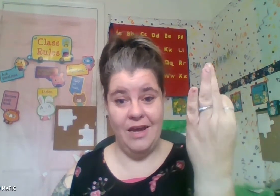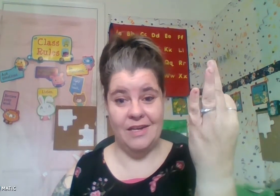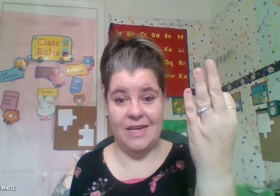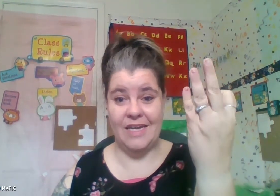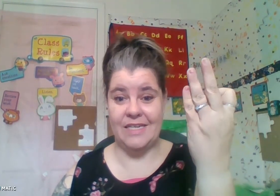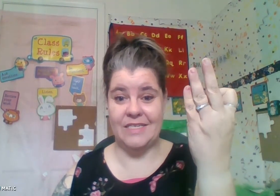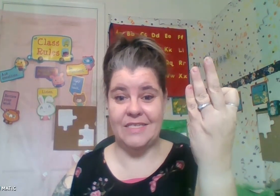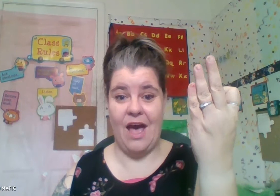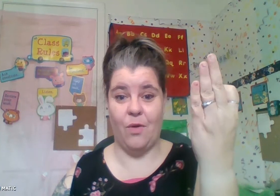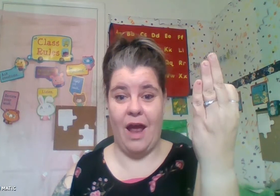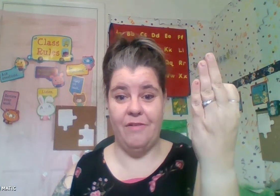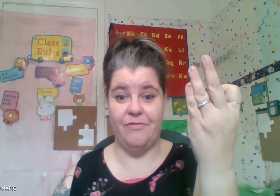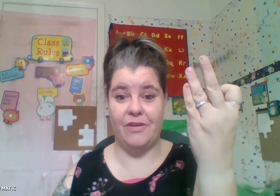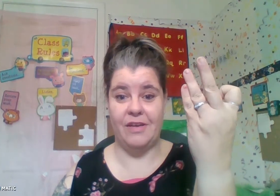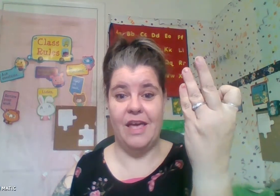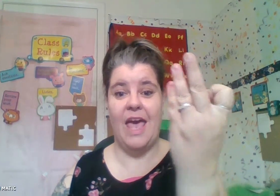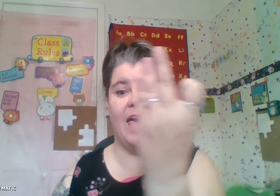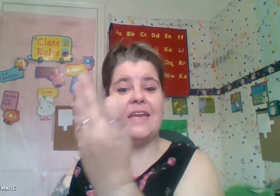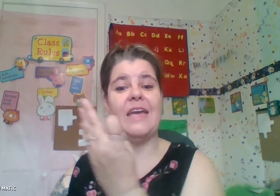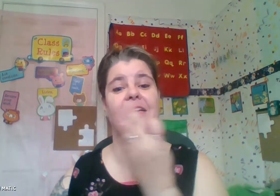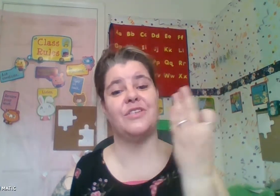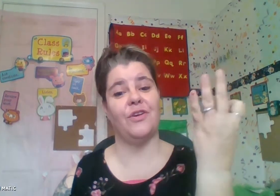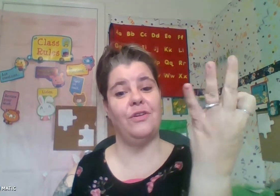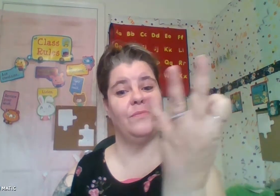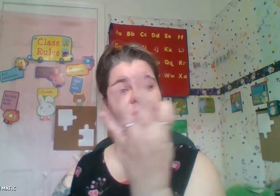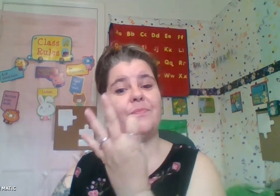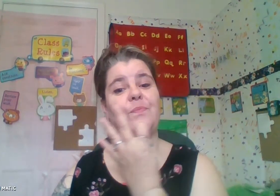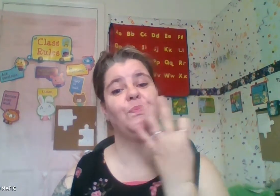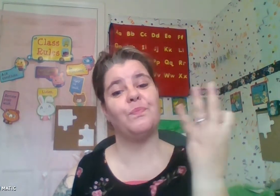Friday is our F and in a circle.